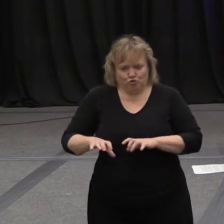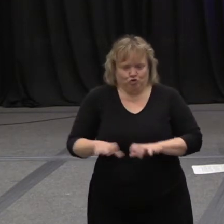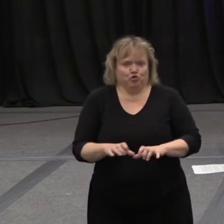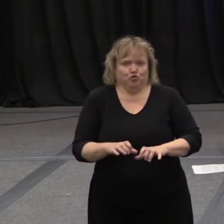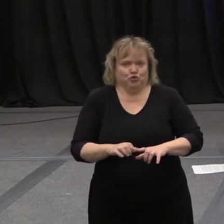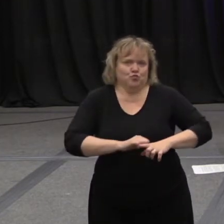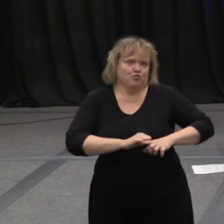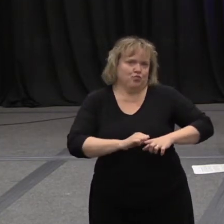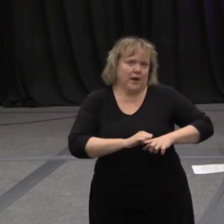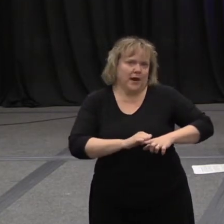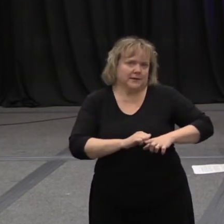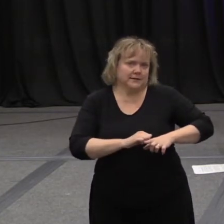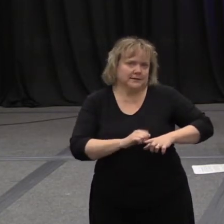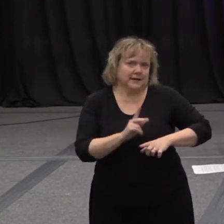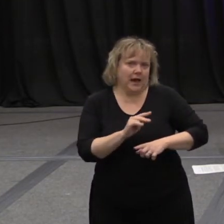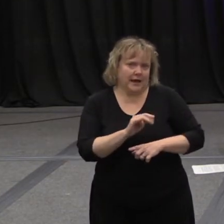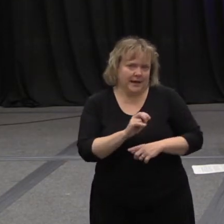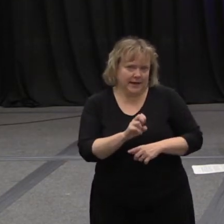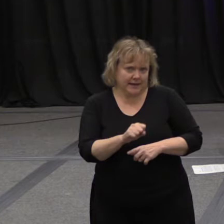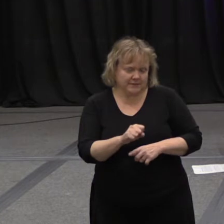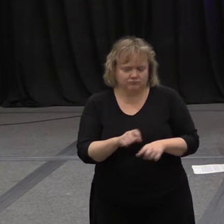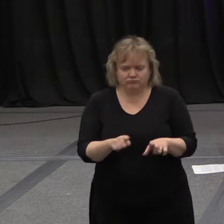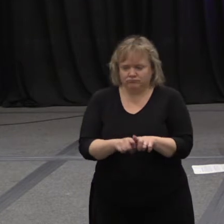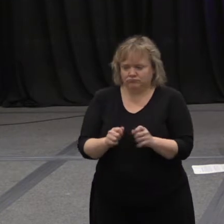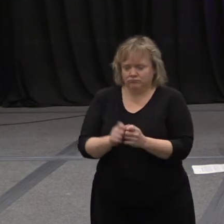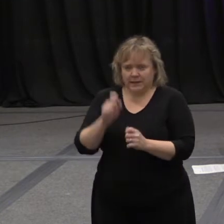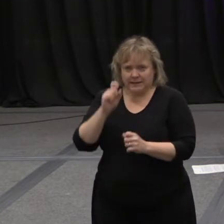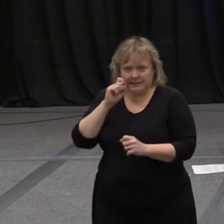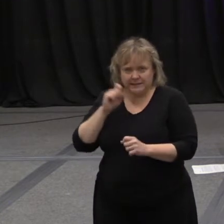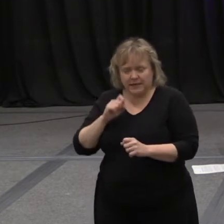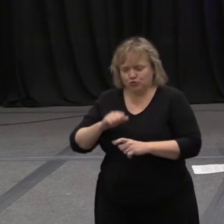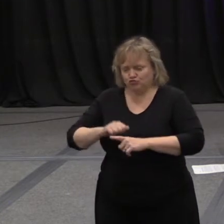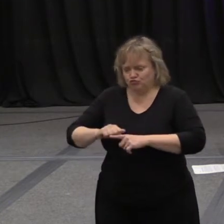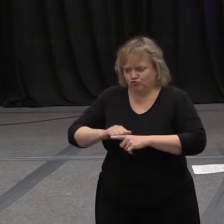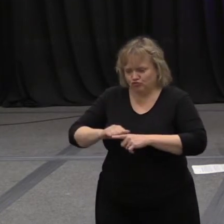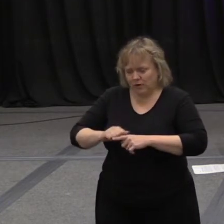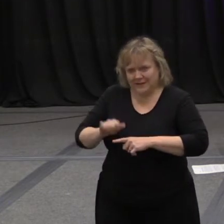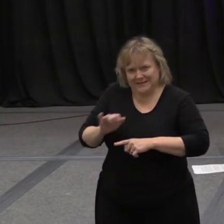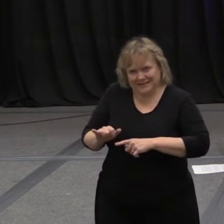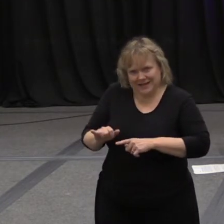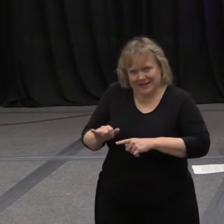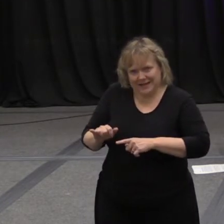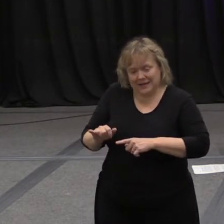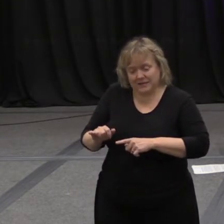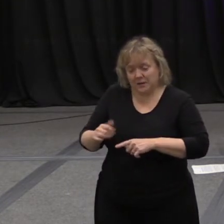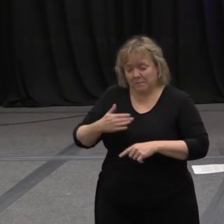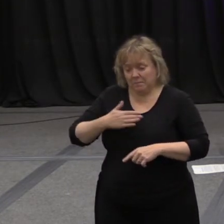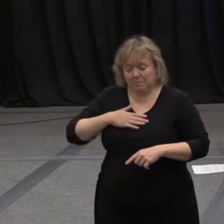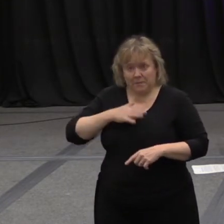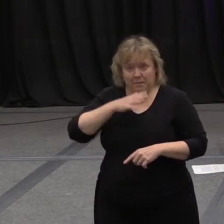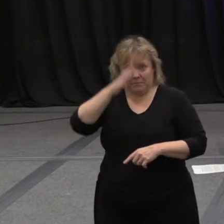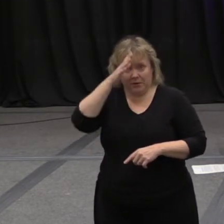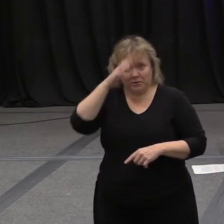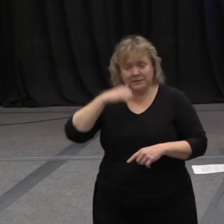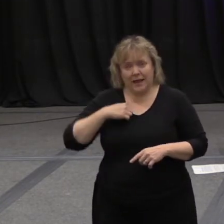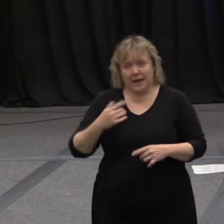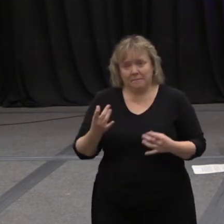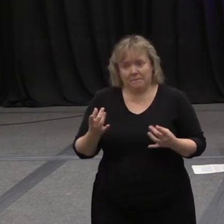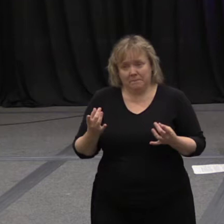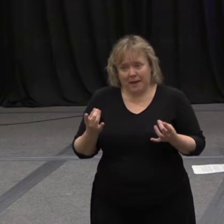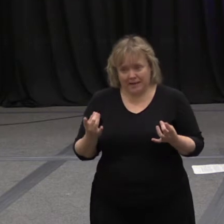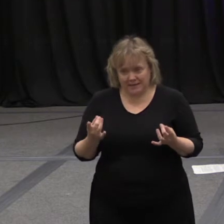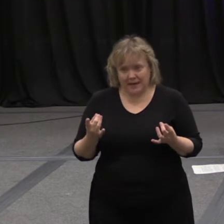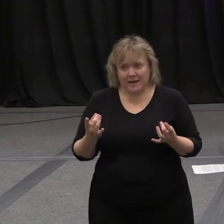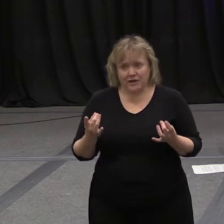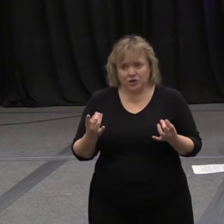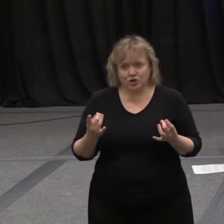do tantra, it's a sex practice. My parents had a meditation practice. You have a prayer and a social